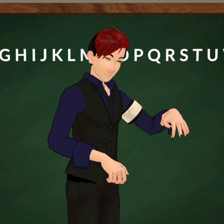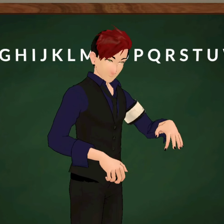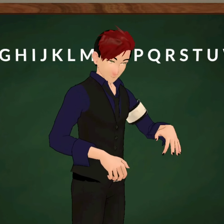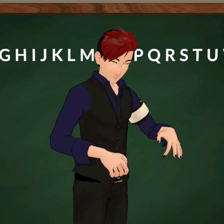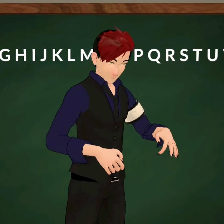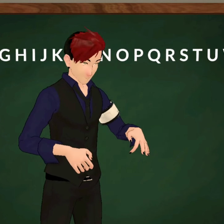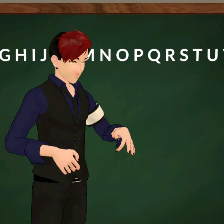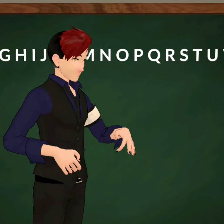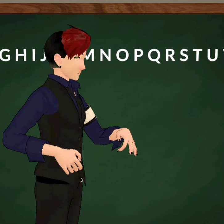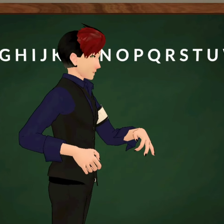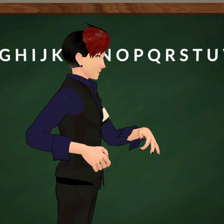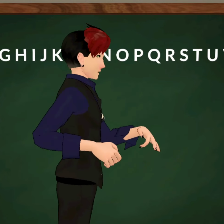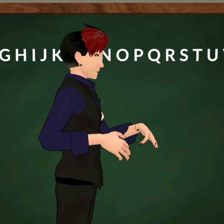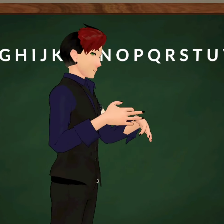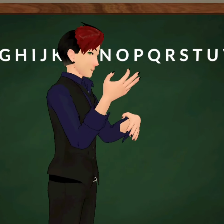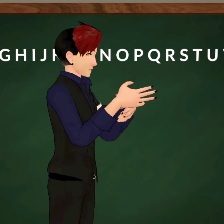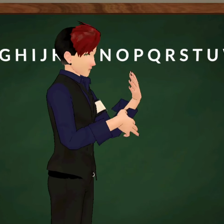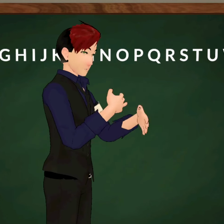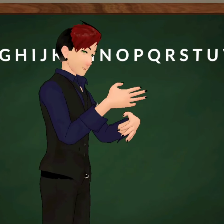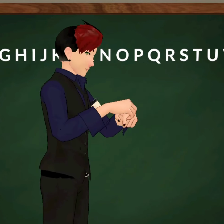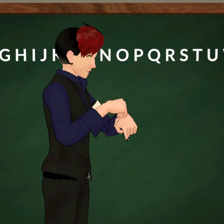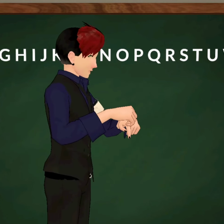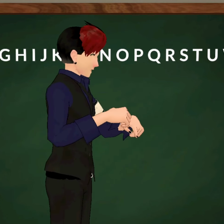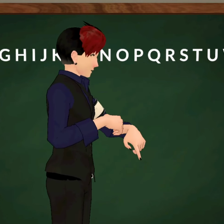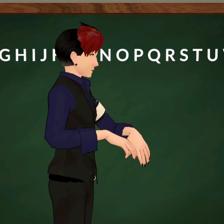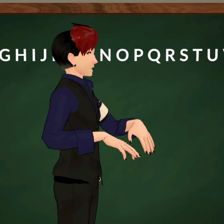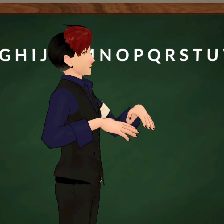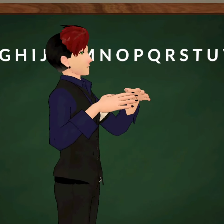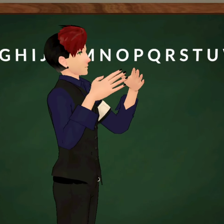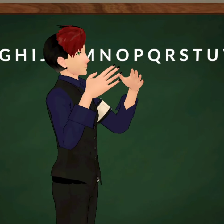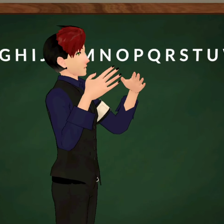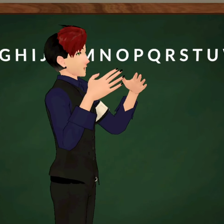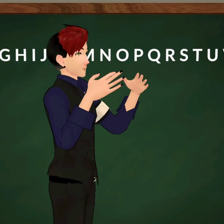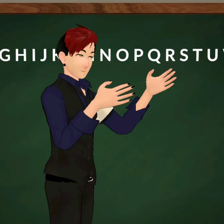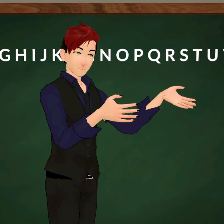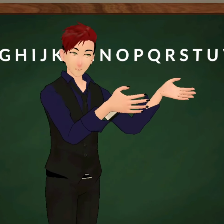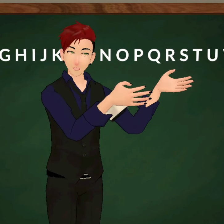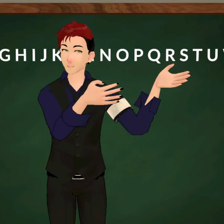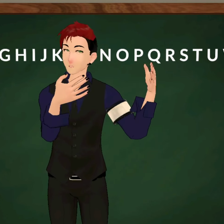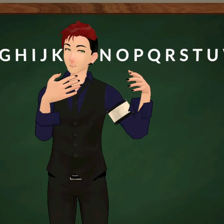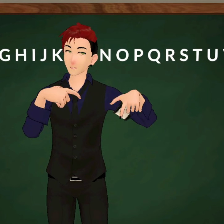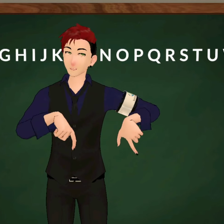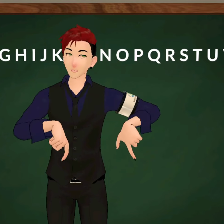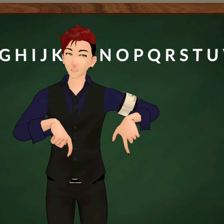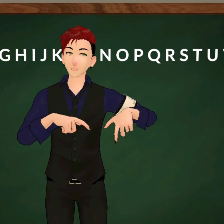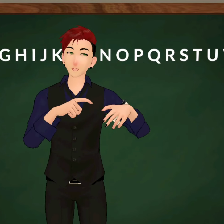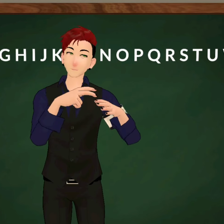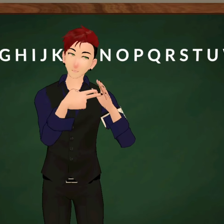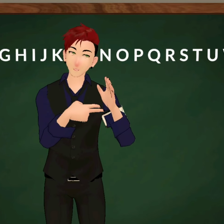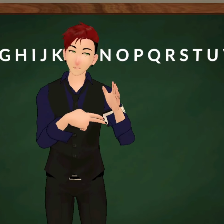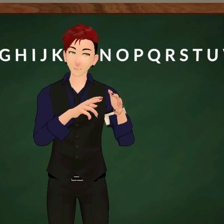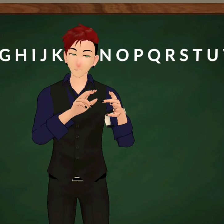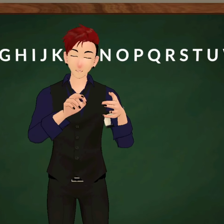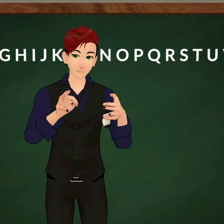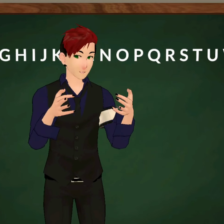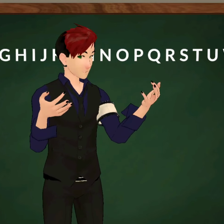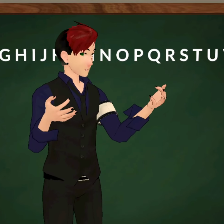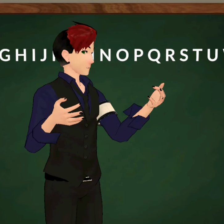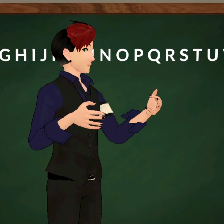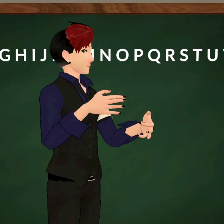practice. Of course. I mean, it's one of those things you just got to keep practicing. But we are going to talk about the rules of fingerspelling today. So